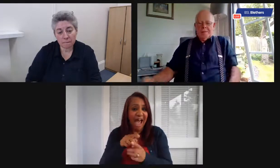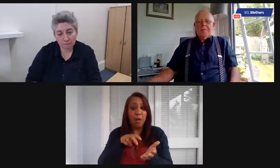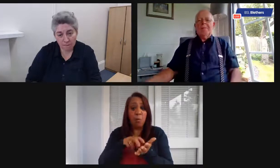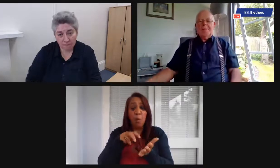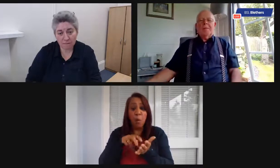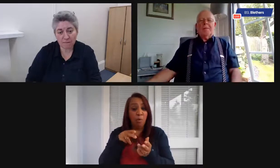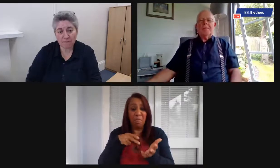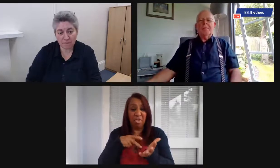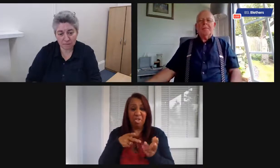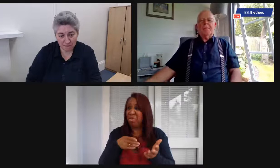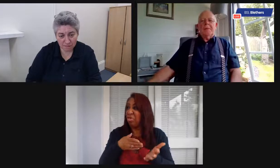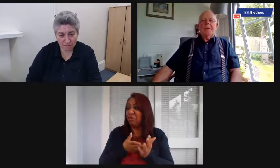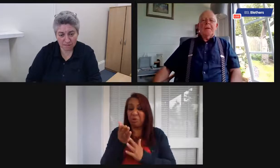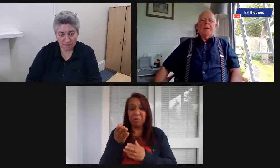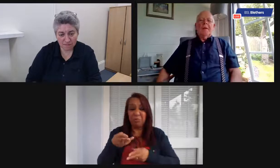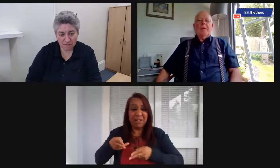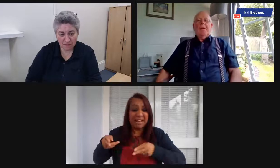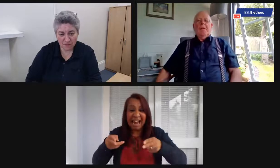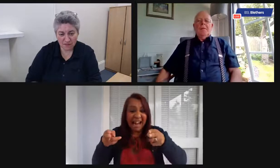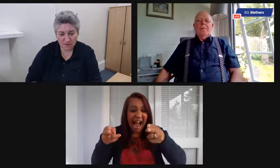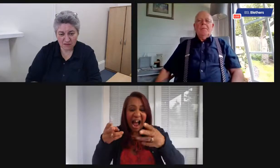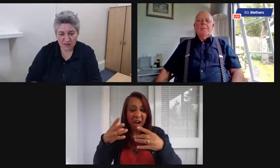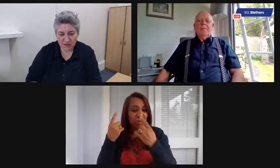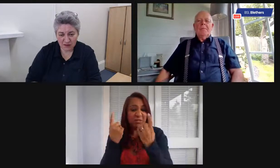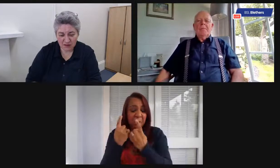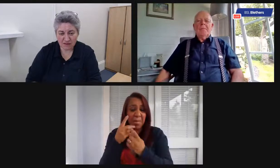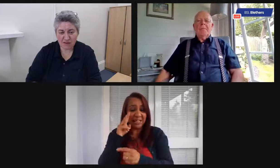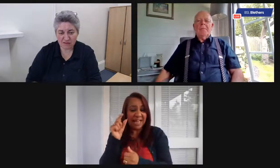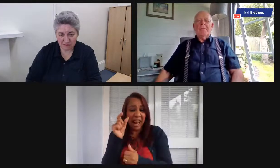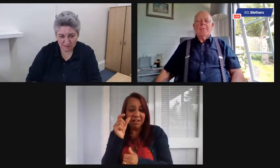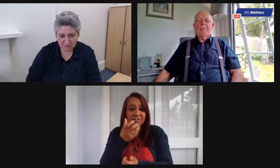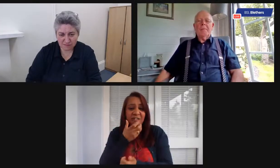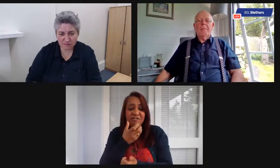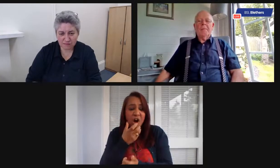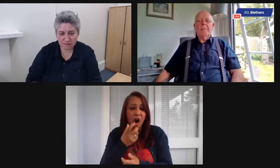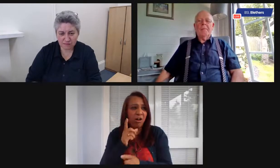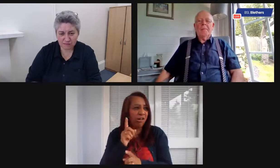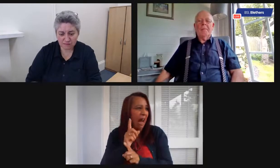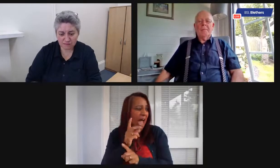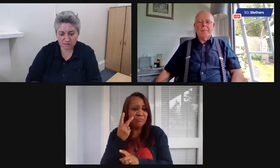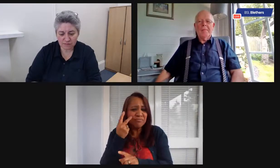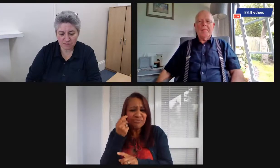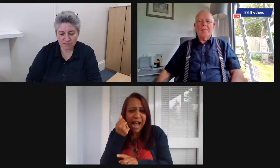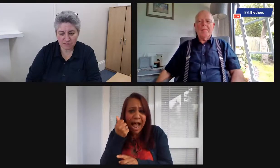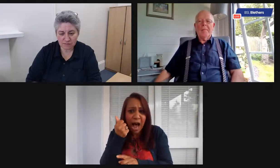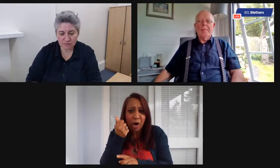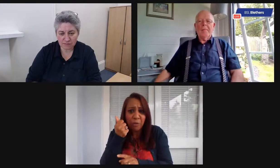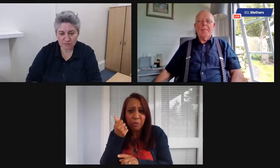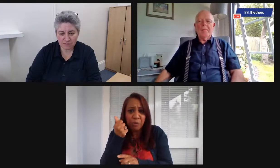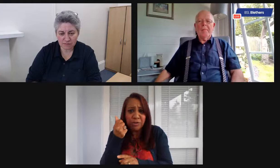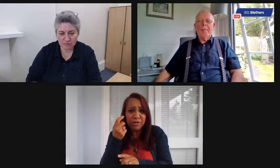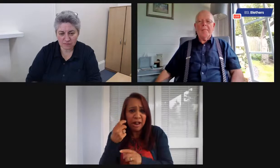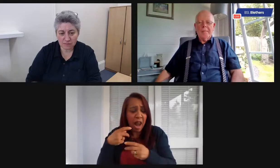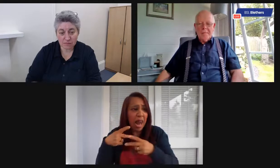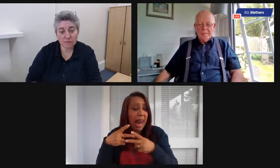in England, not Scotland, and I was walking through just a pathway and I spotted a